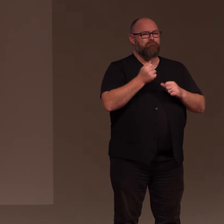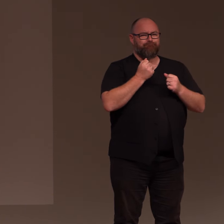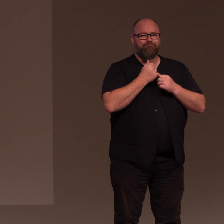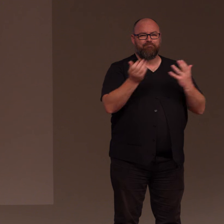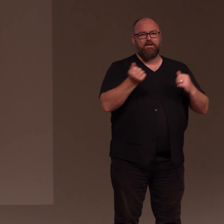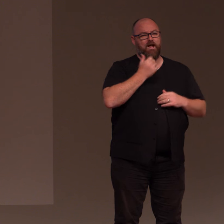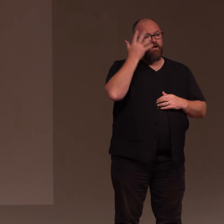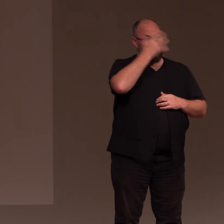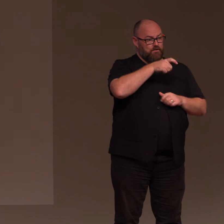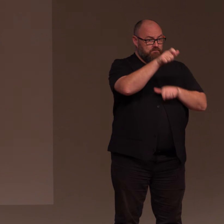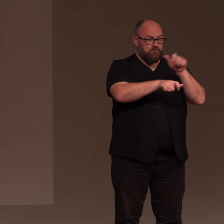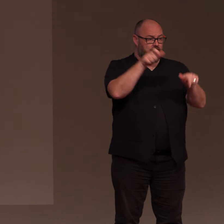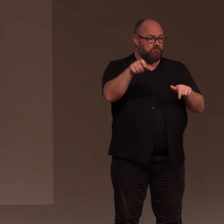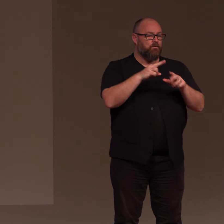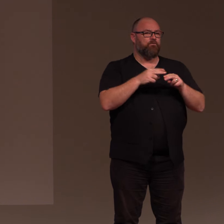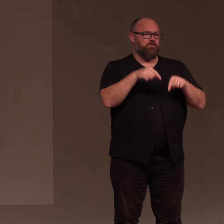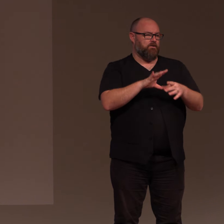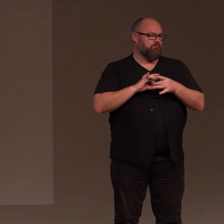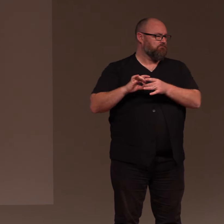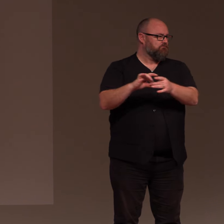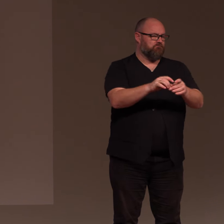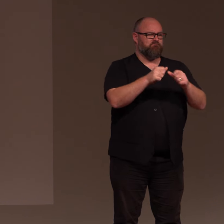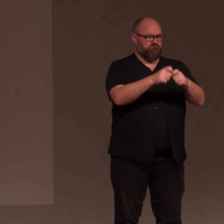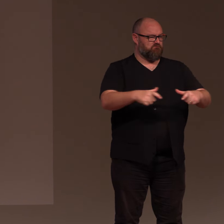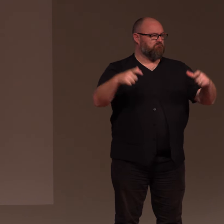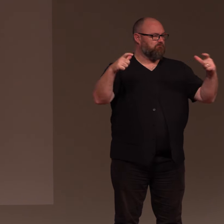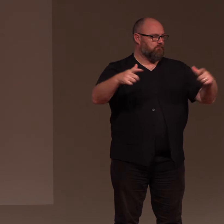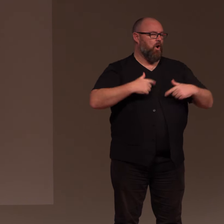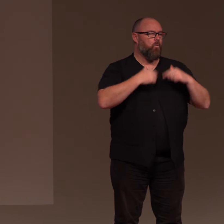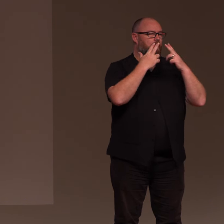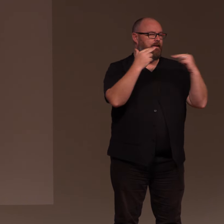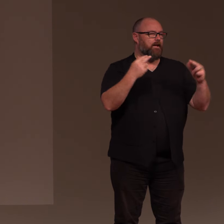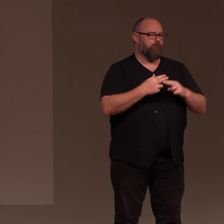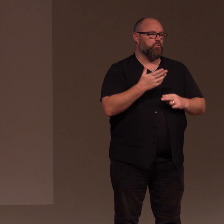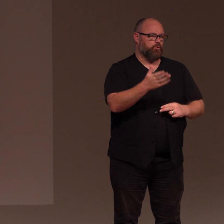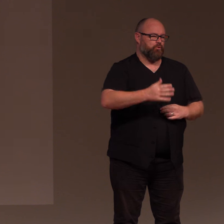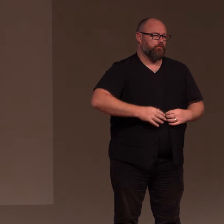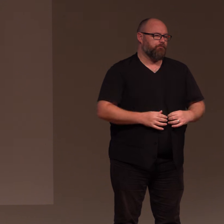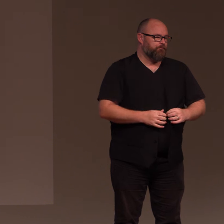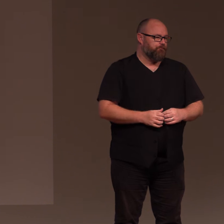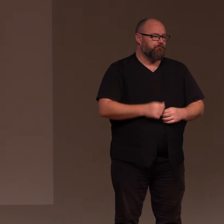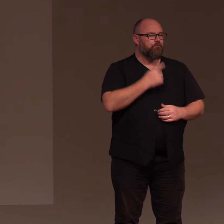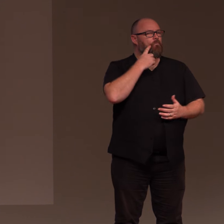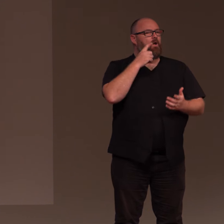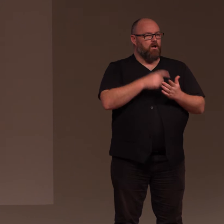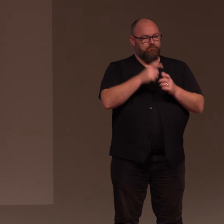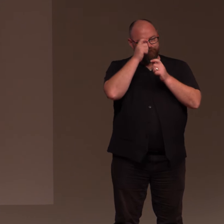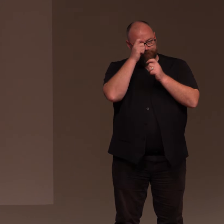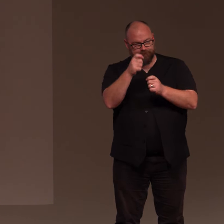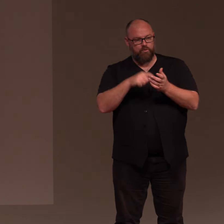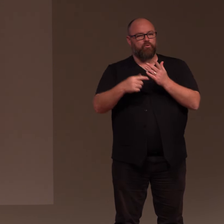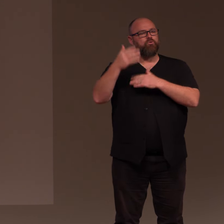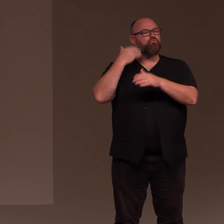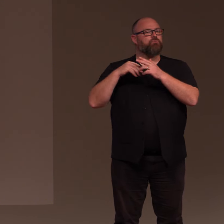in our incorporated area. And I'll sing this song really briefly to finish off. As an acknowledgement to the traditional owners